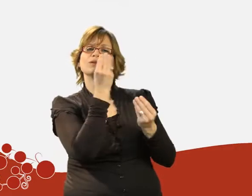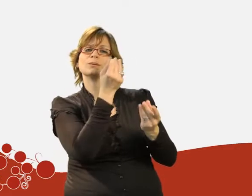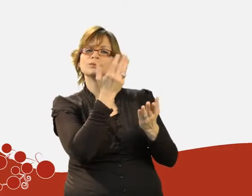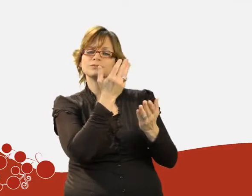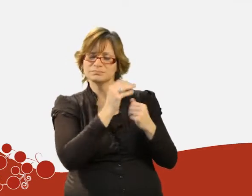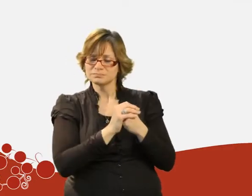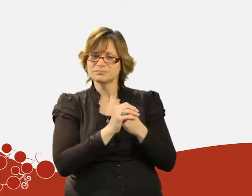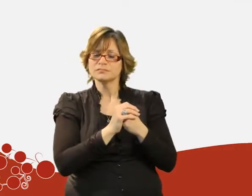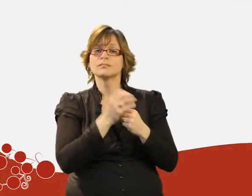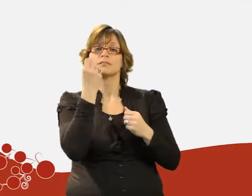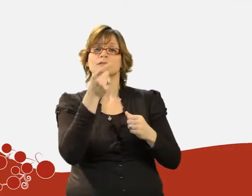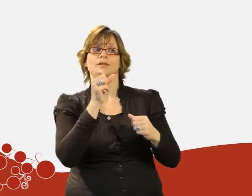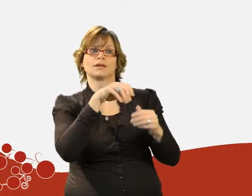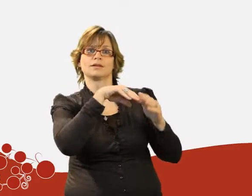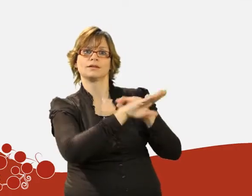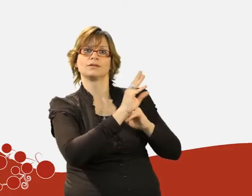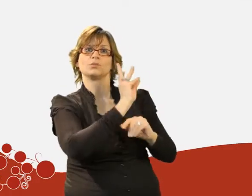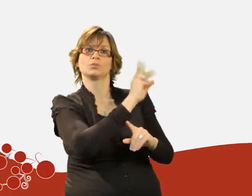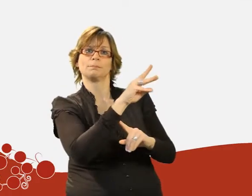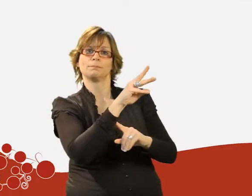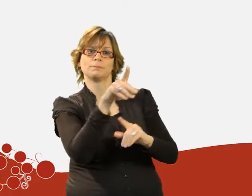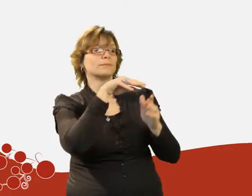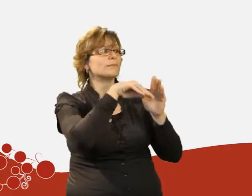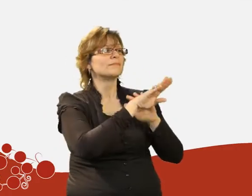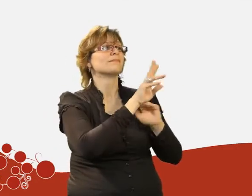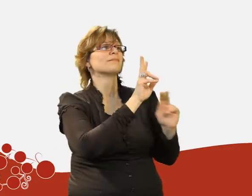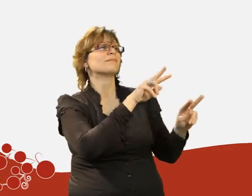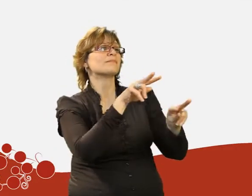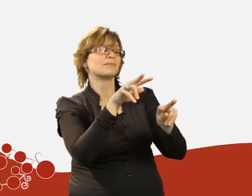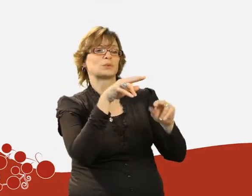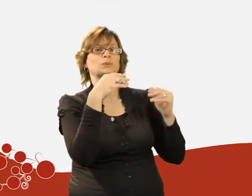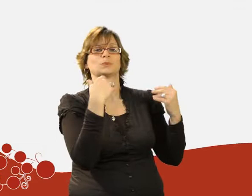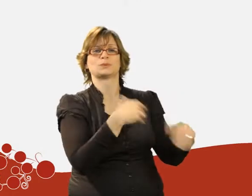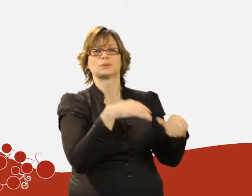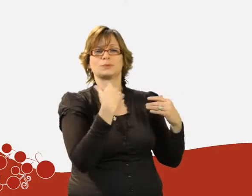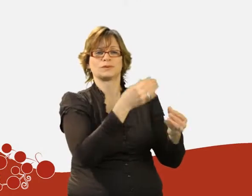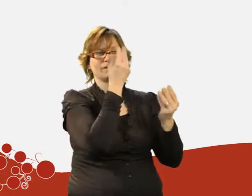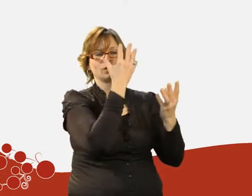literature and learn about deaf culture. You can even find many great resources